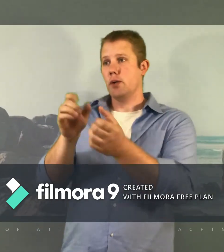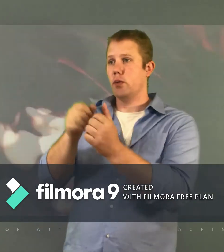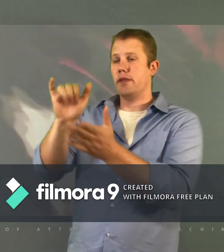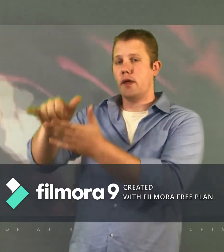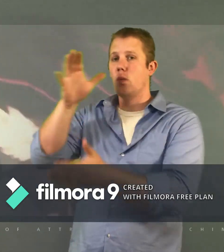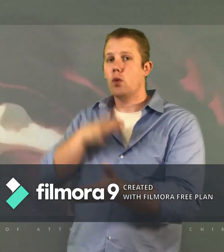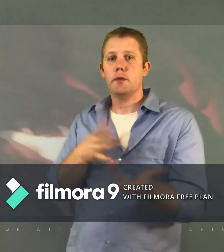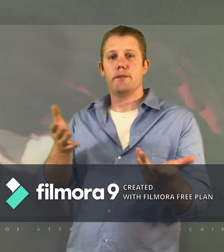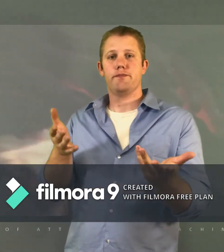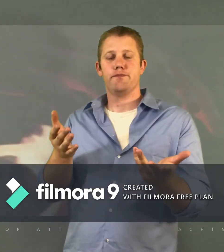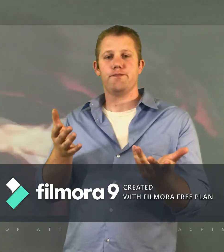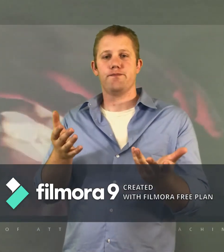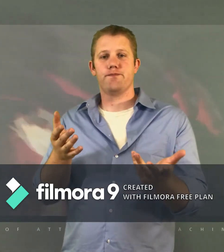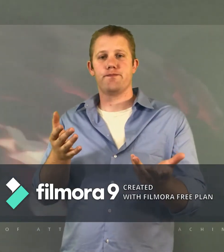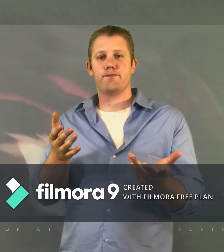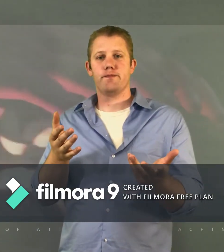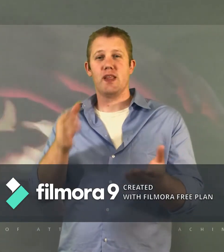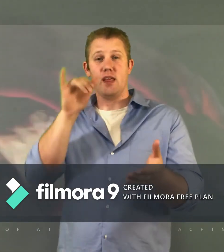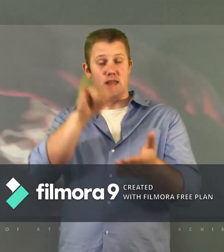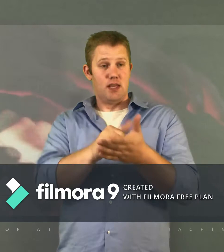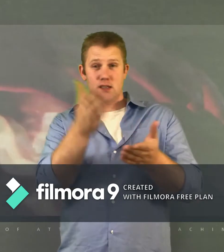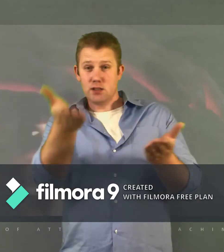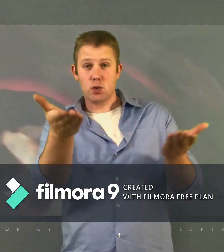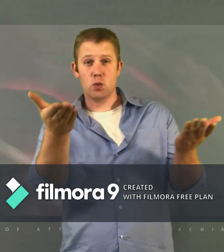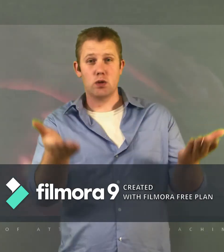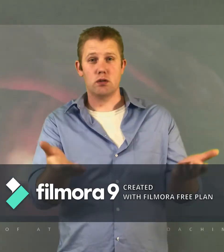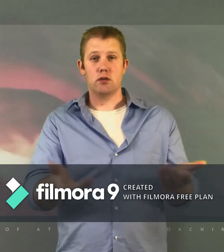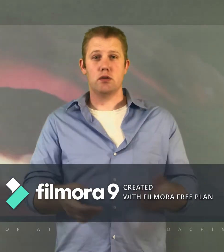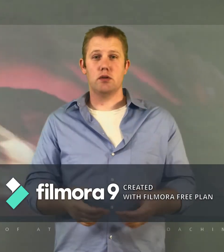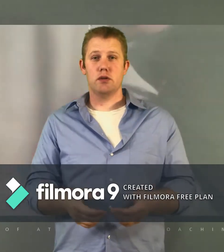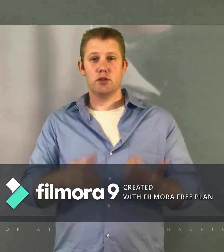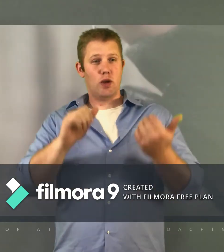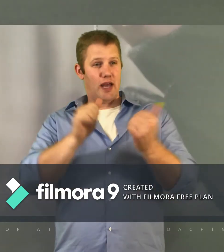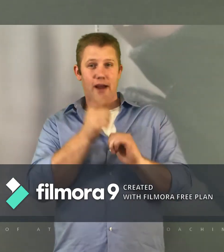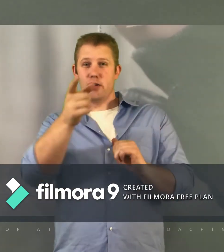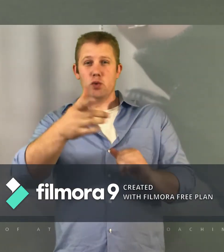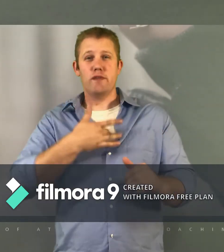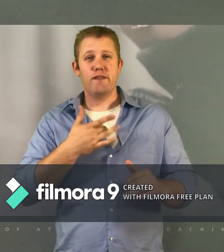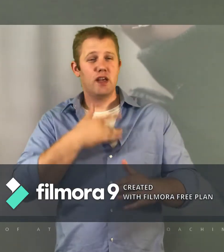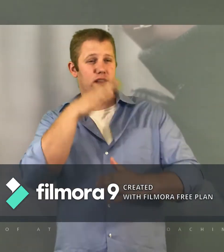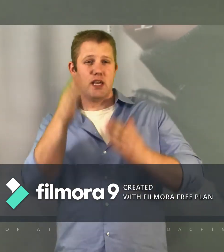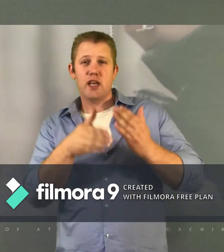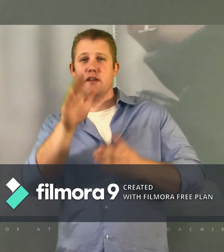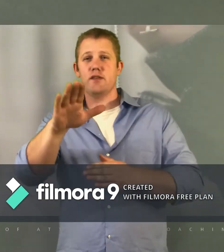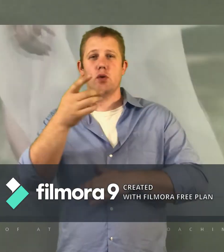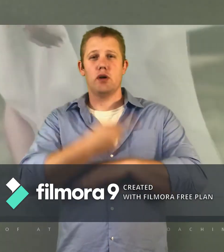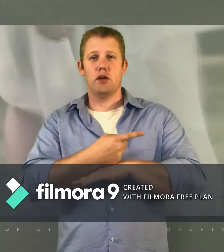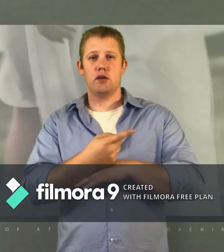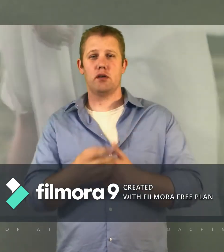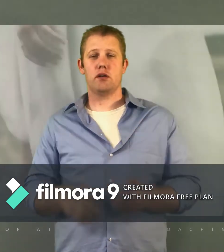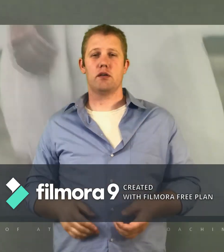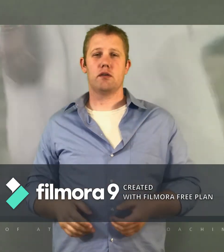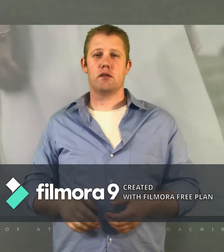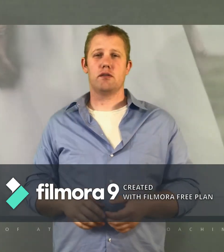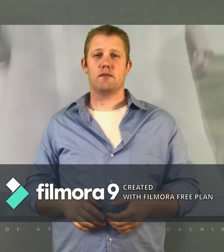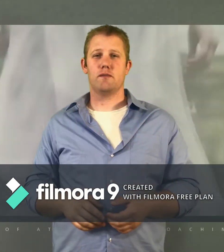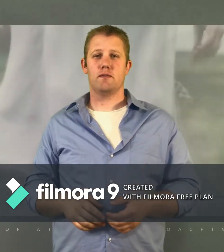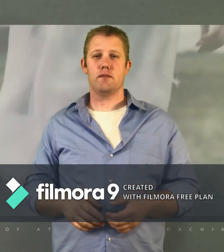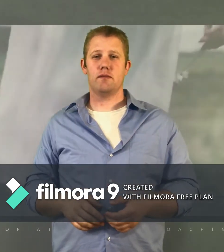in a relationship with that man. You're in a relationship with that woman. That's you. So how do you feel at the end of your